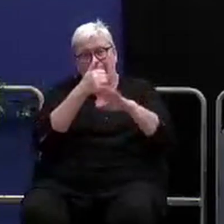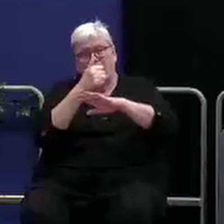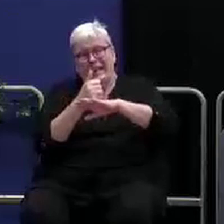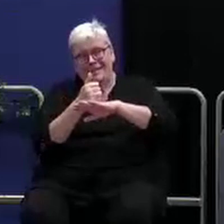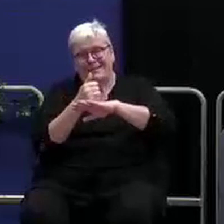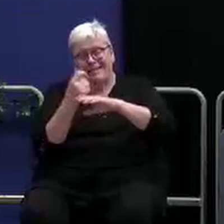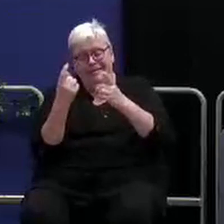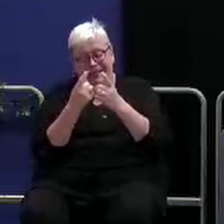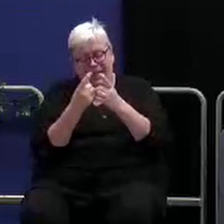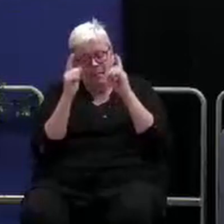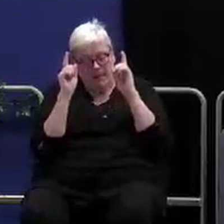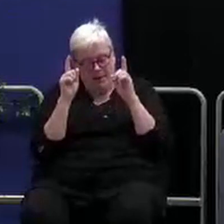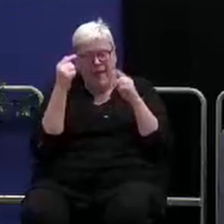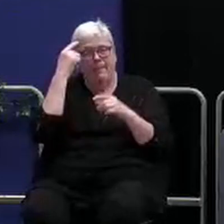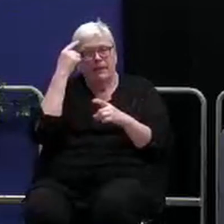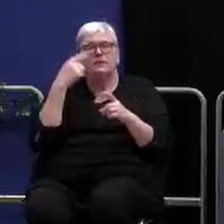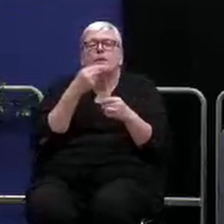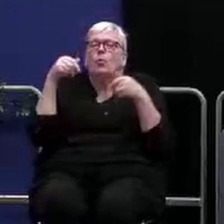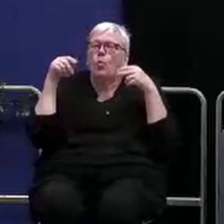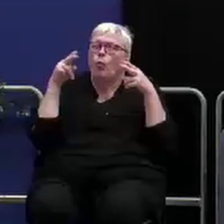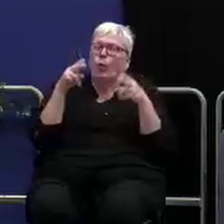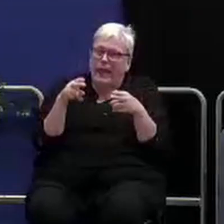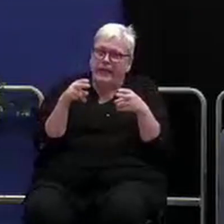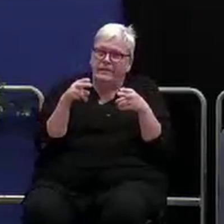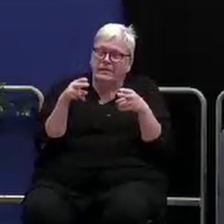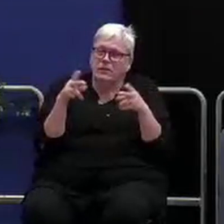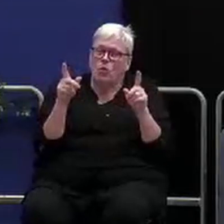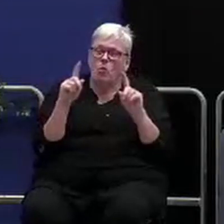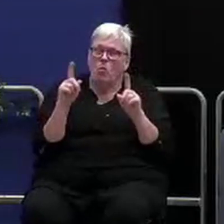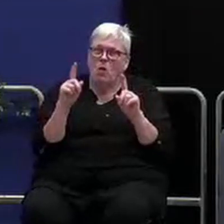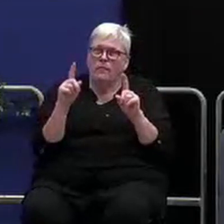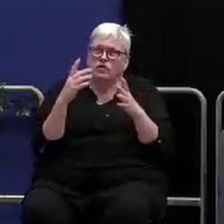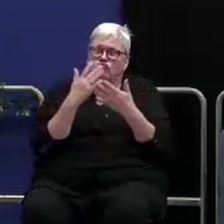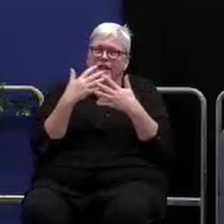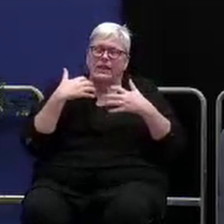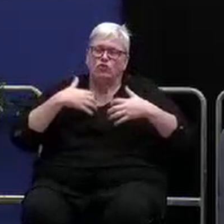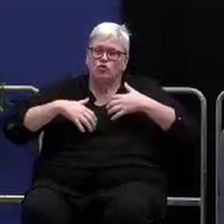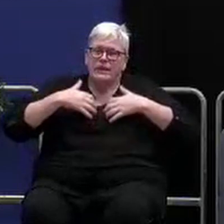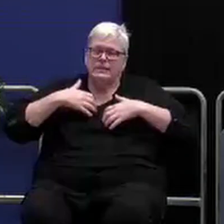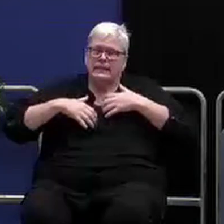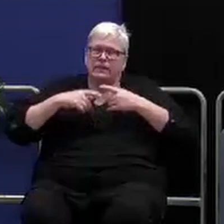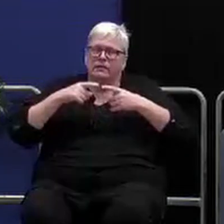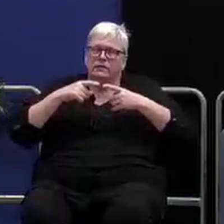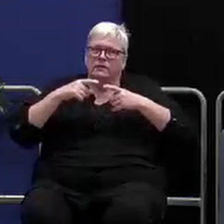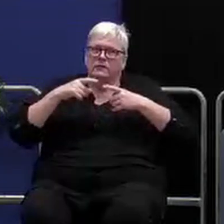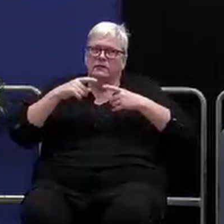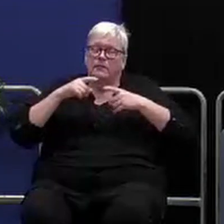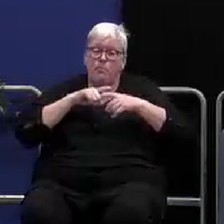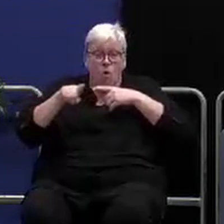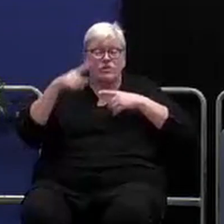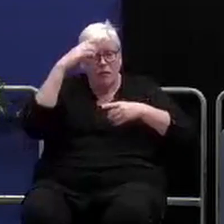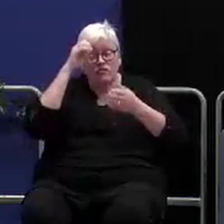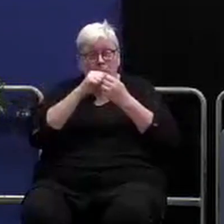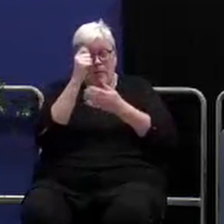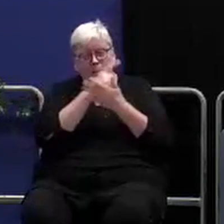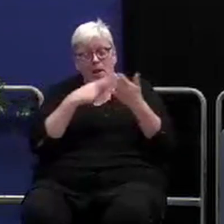thing. But I think in some ways, what was interesting was, most of what I remember about my